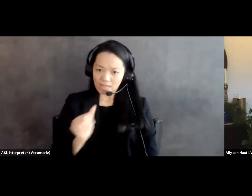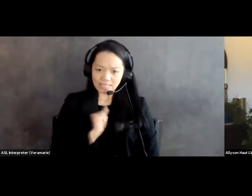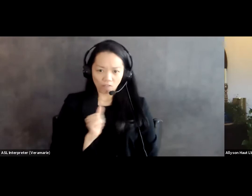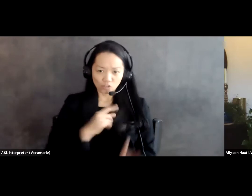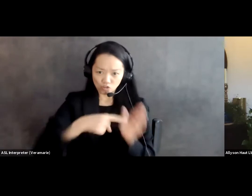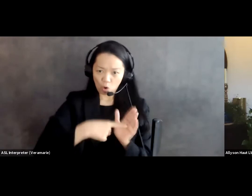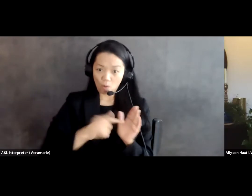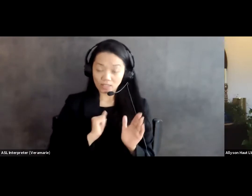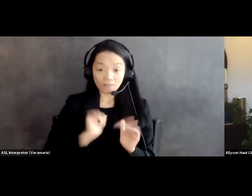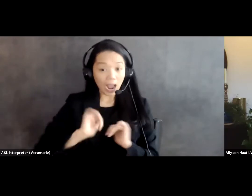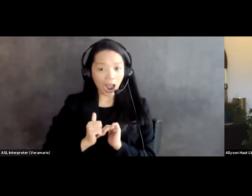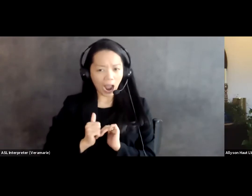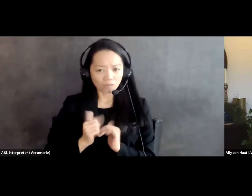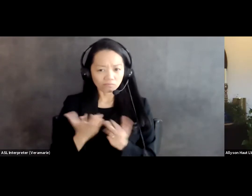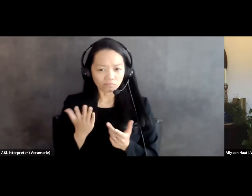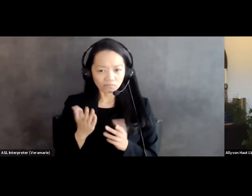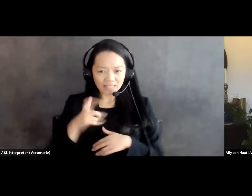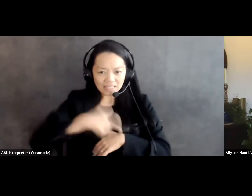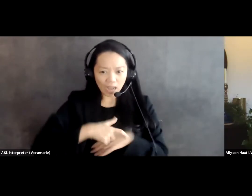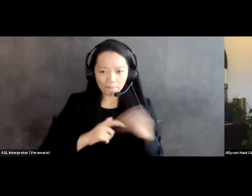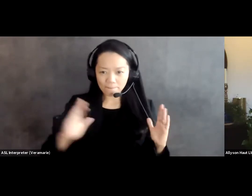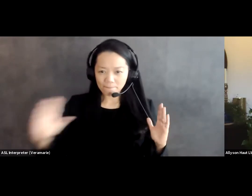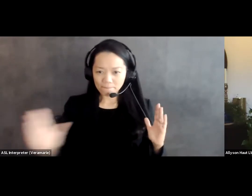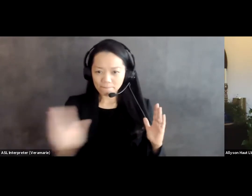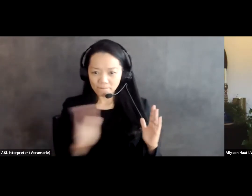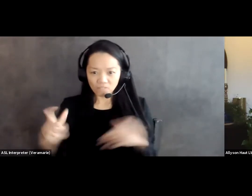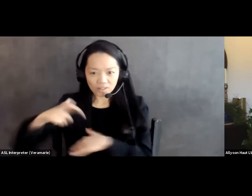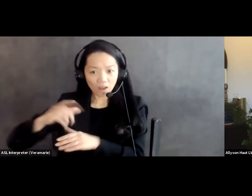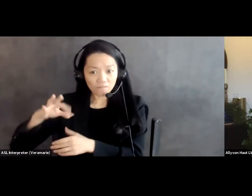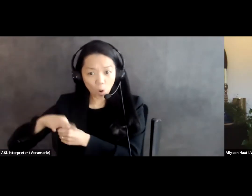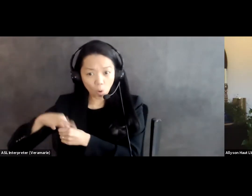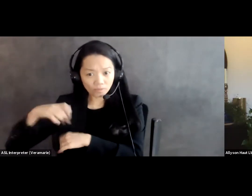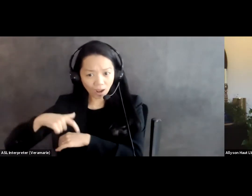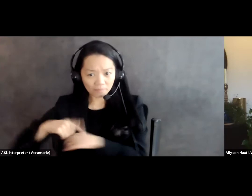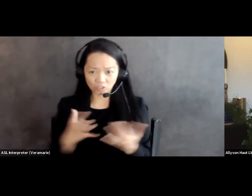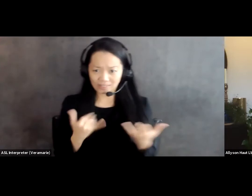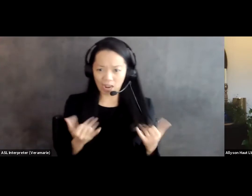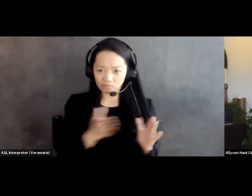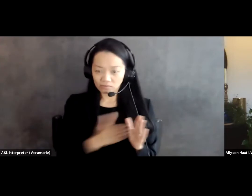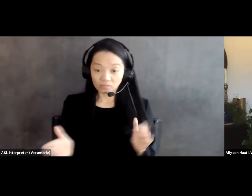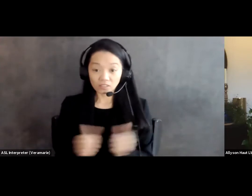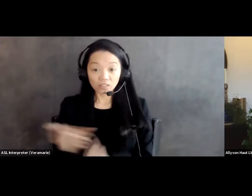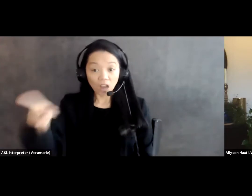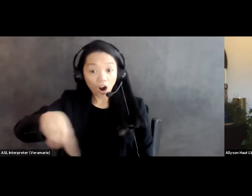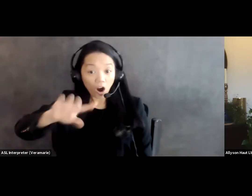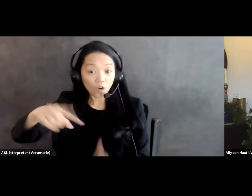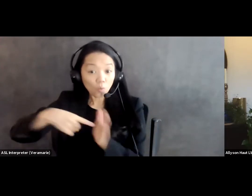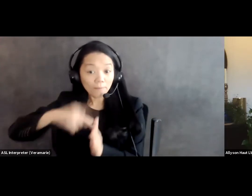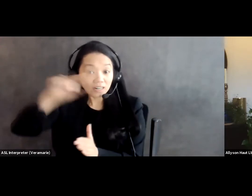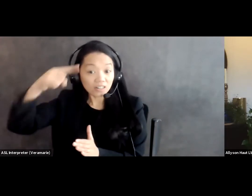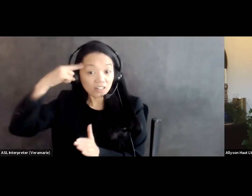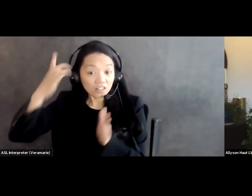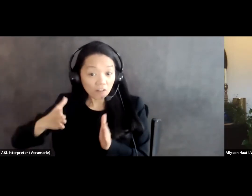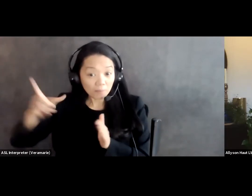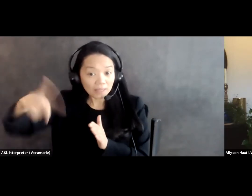have a voice in between? Well, our representatives in government are our daily voice. These people need to hear